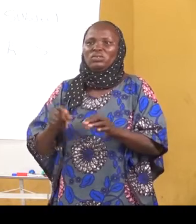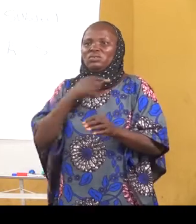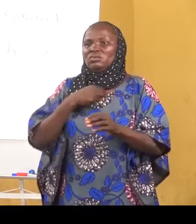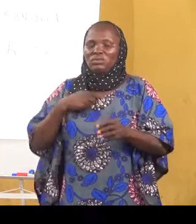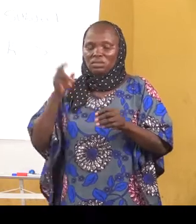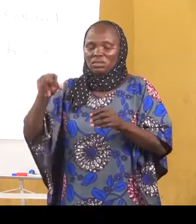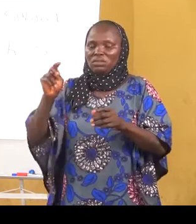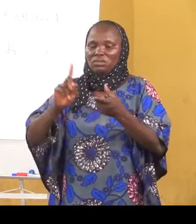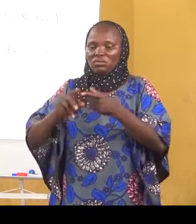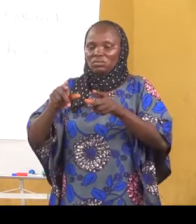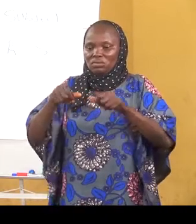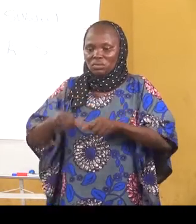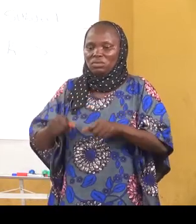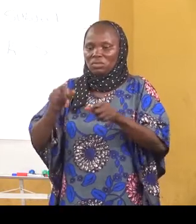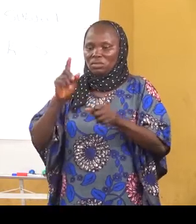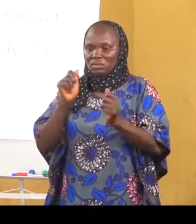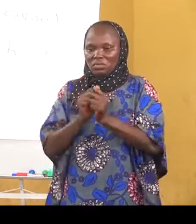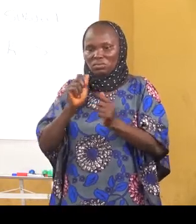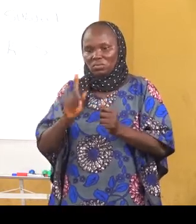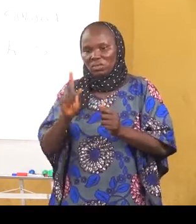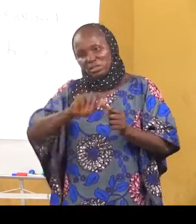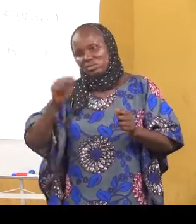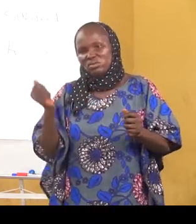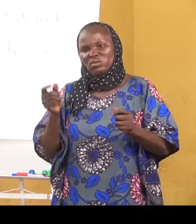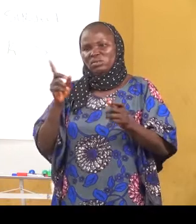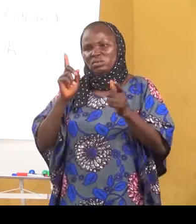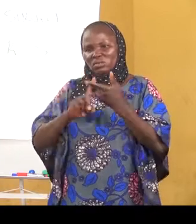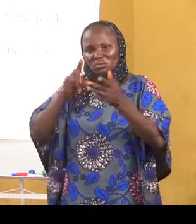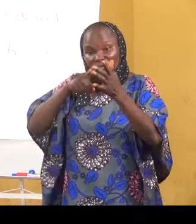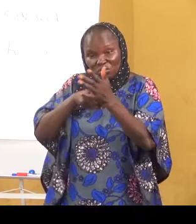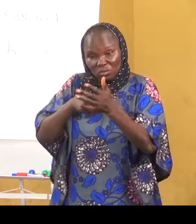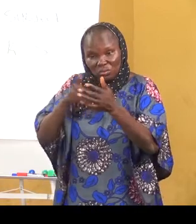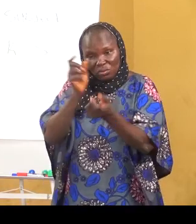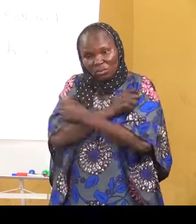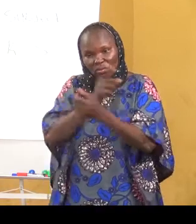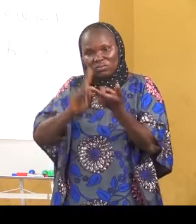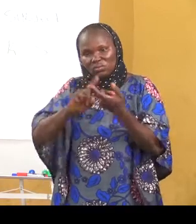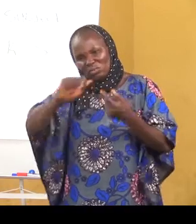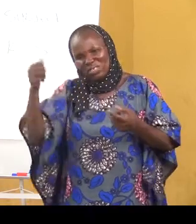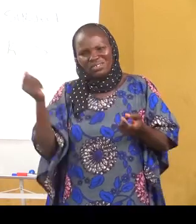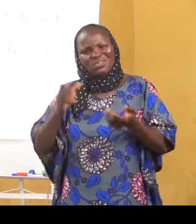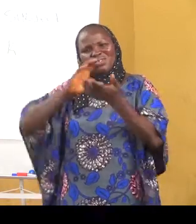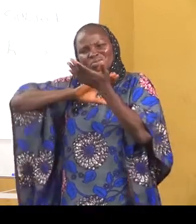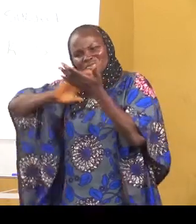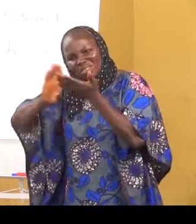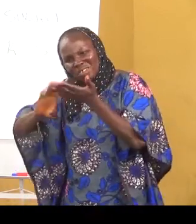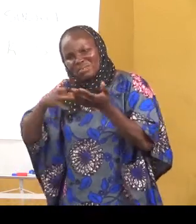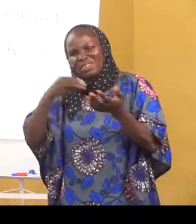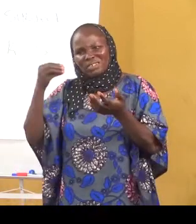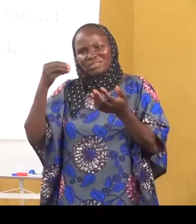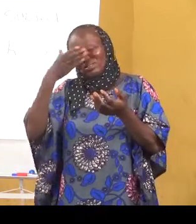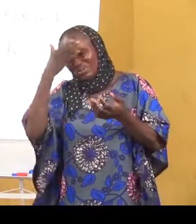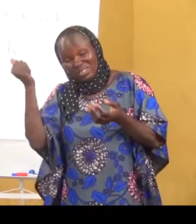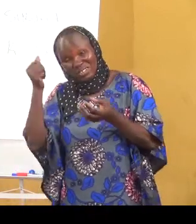another. We need to show love to one another. We need to forgive and forget whatever offense that